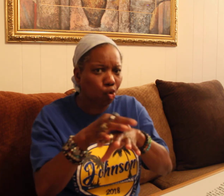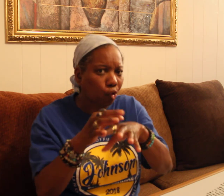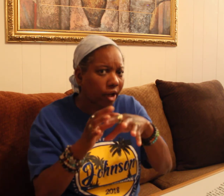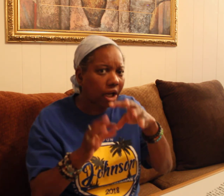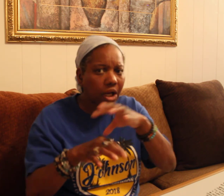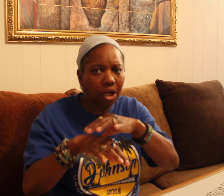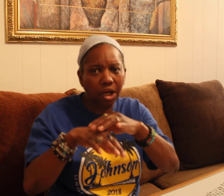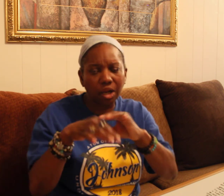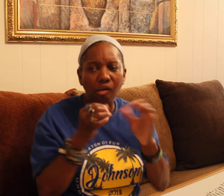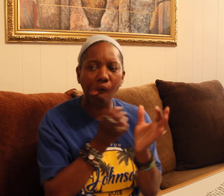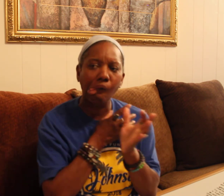jewelry.